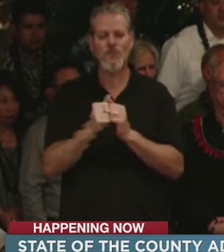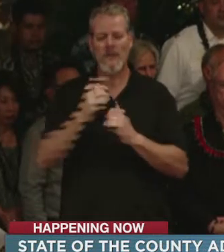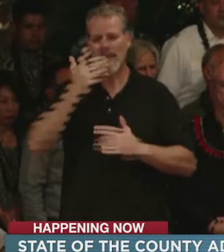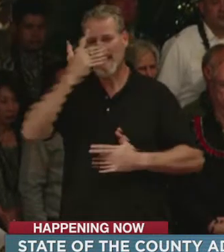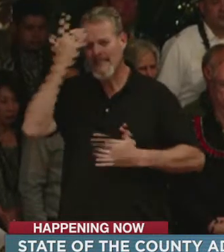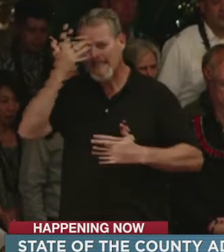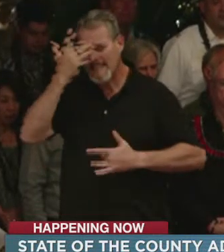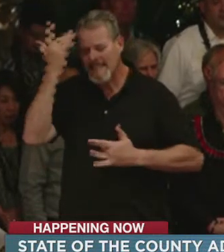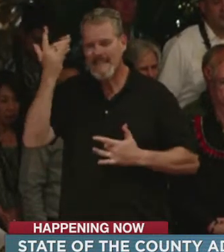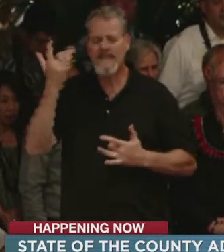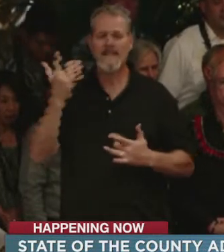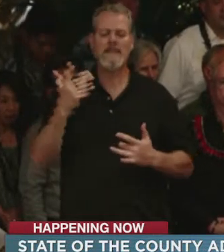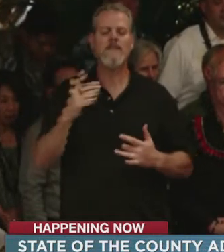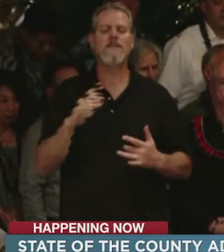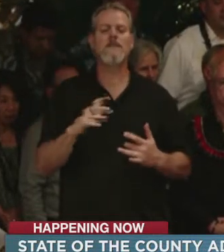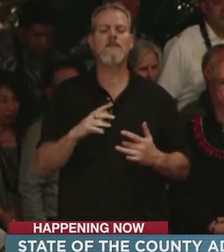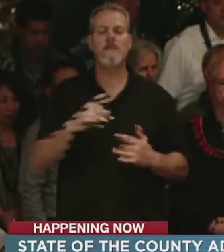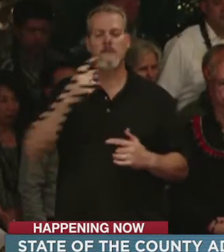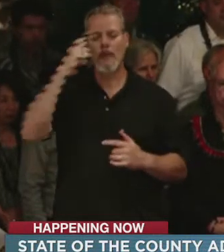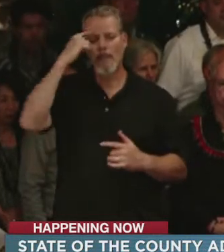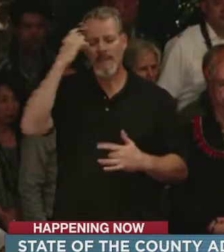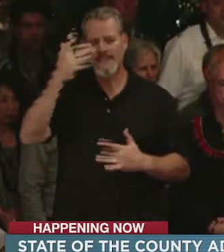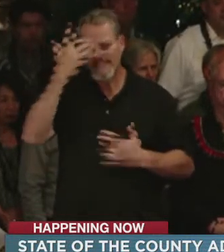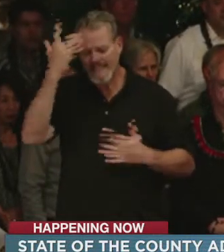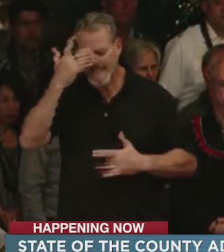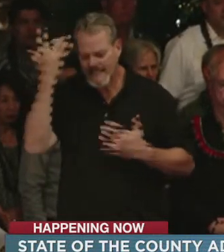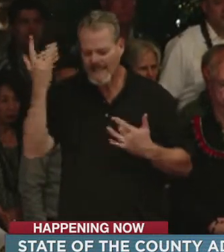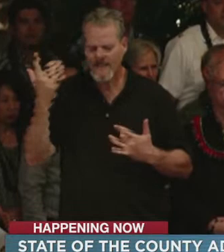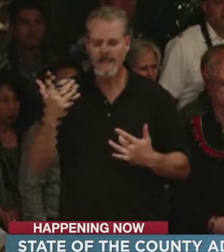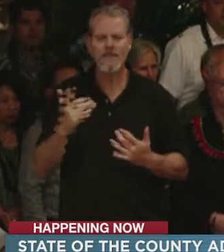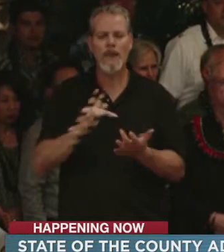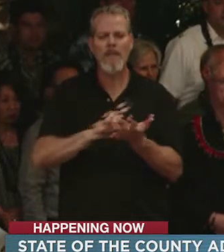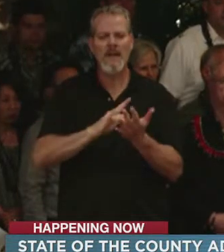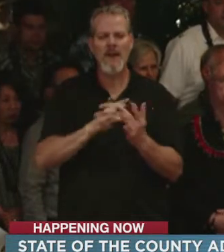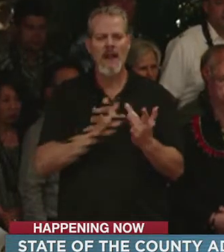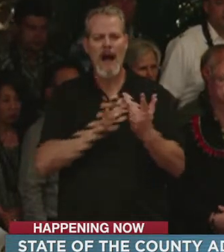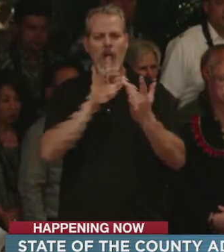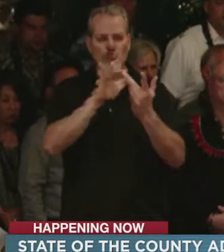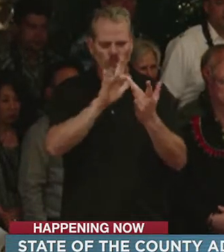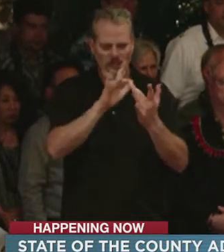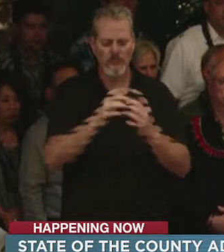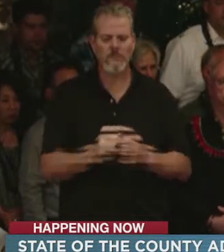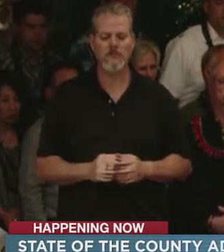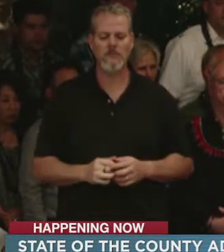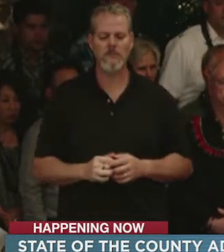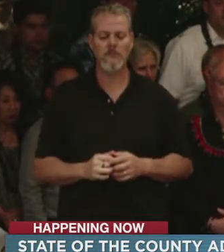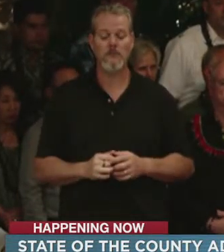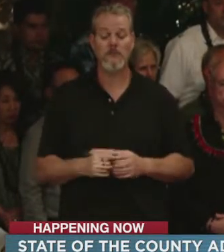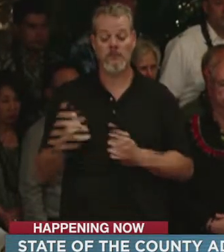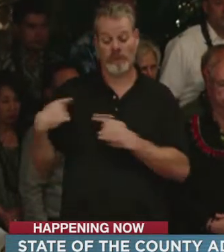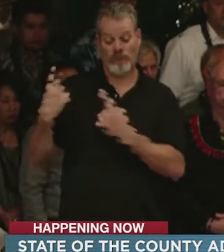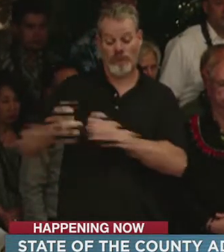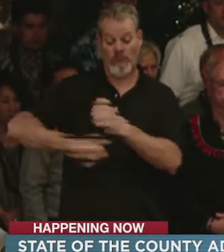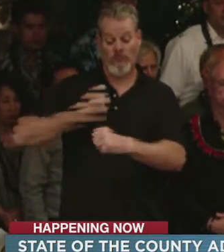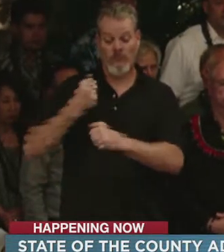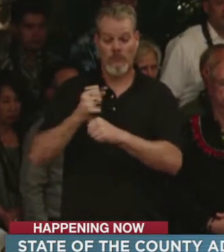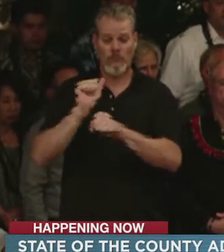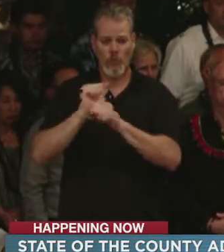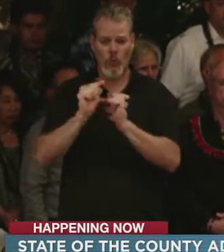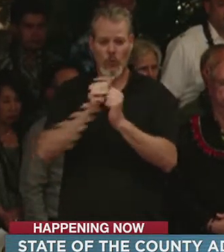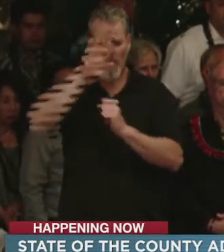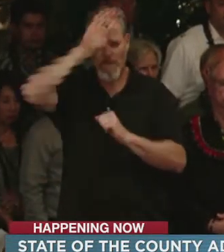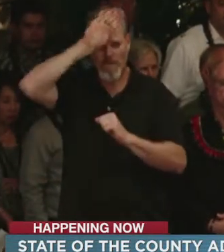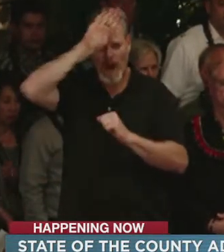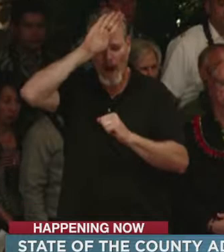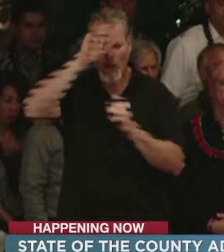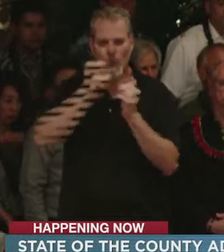medical outreach, and permanent supportive housing, to name a few. Over the last year, we worked with our fire department under Chief Todd's